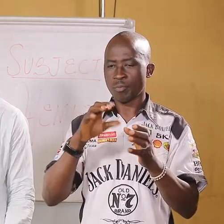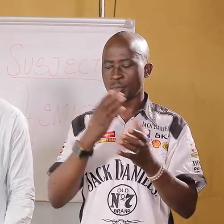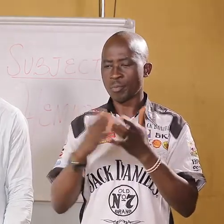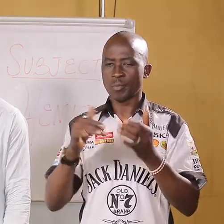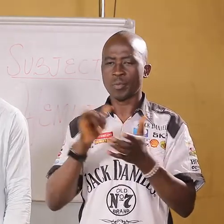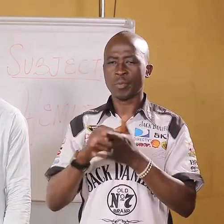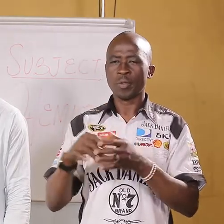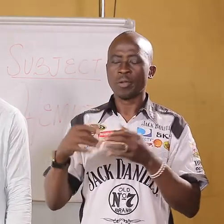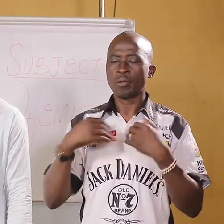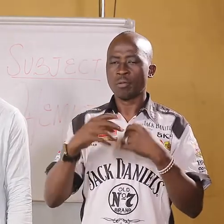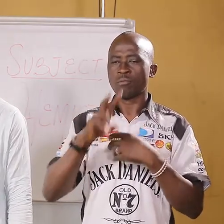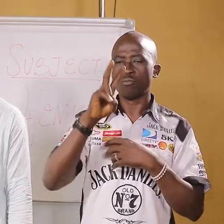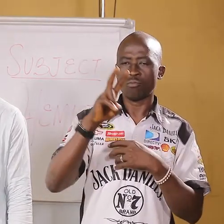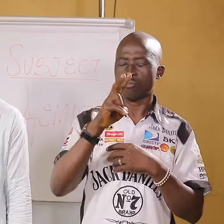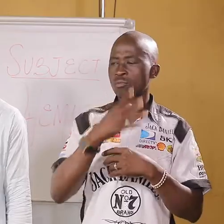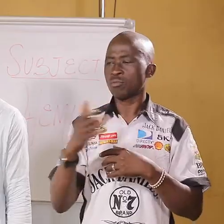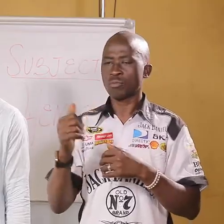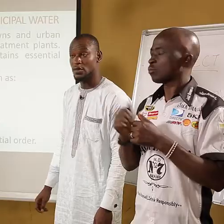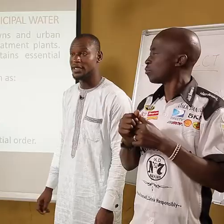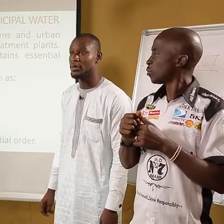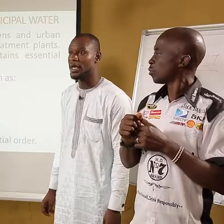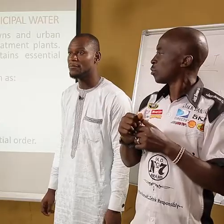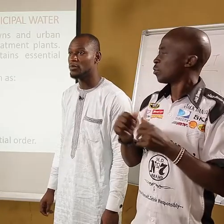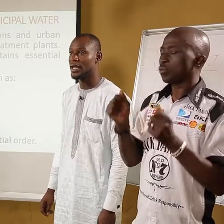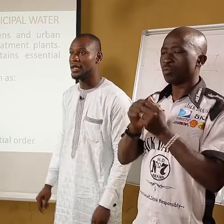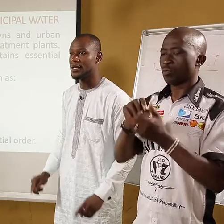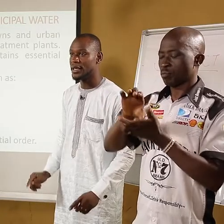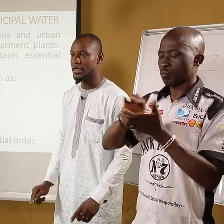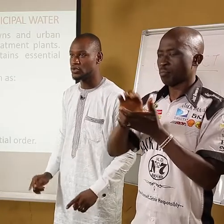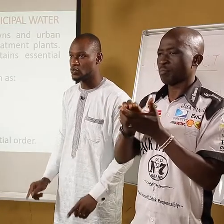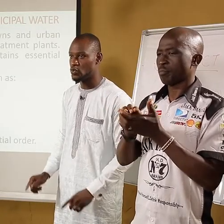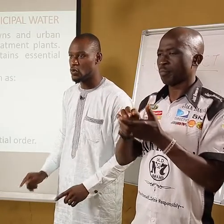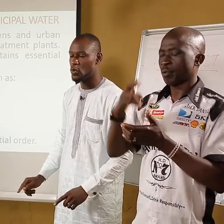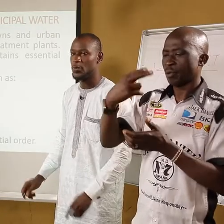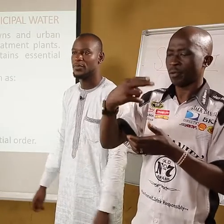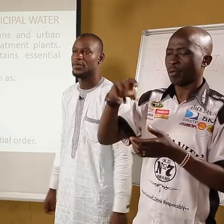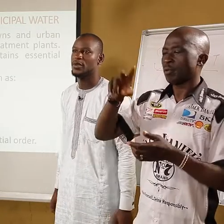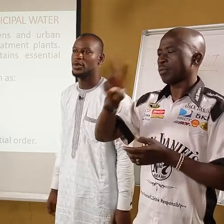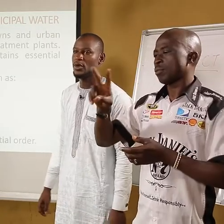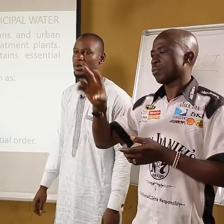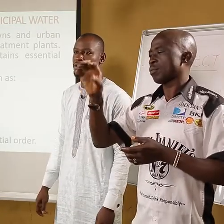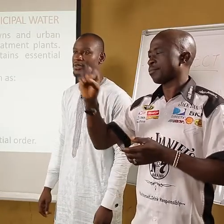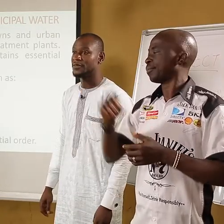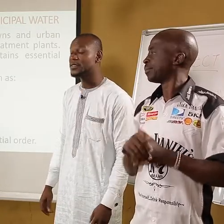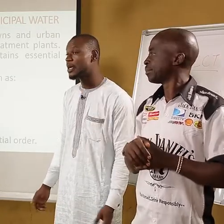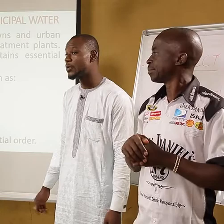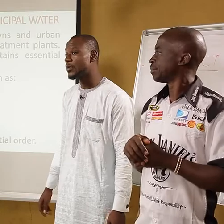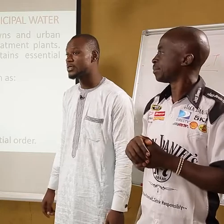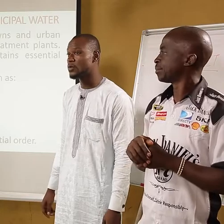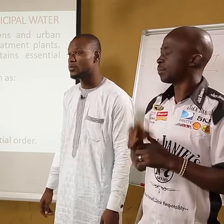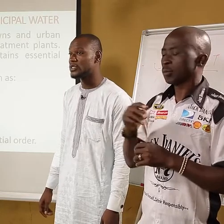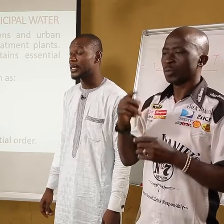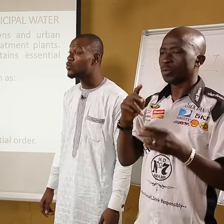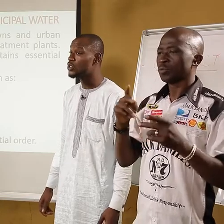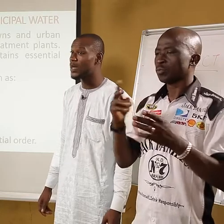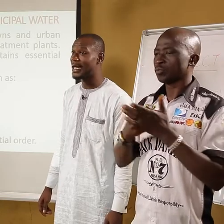of 2 atoms of hydrogen and 1 atom of oxygen with a chemical formula H2O. We discussed the physical